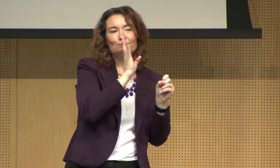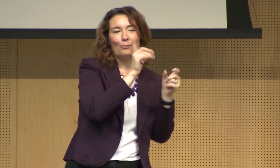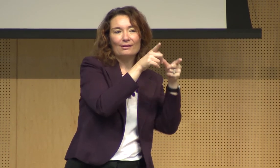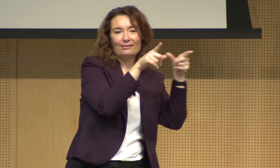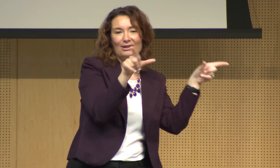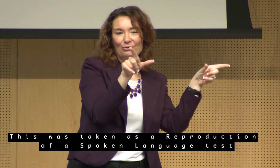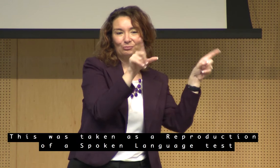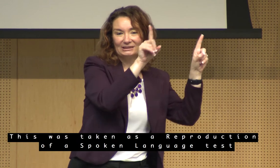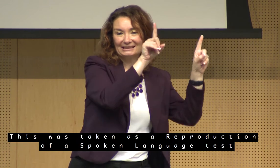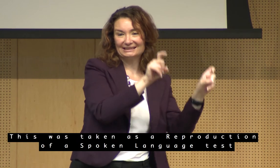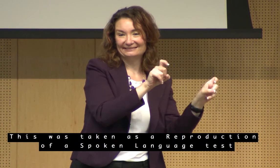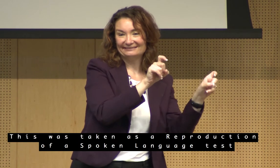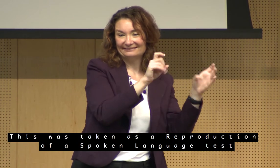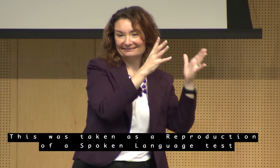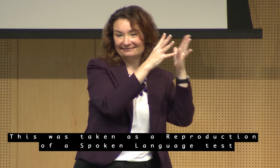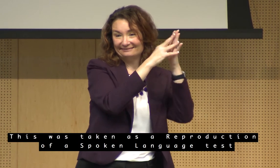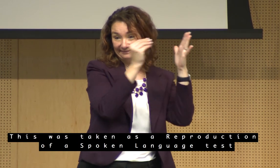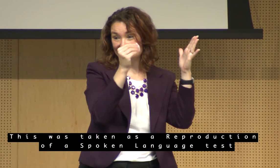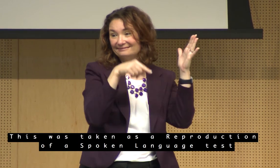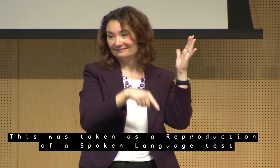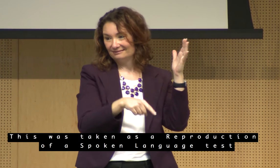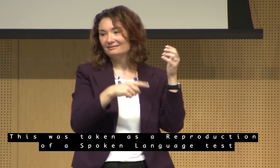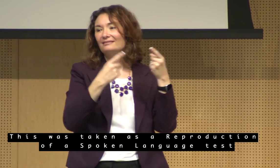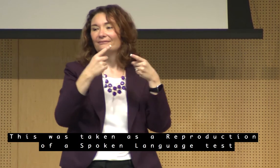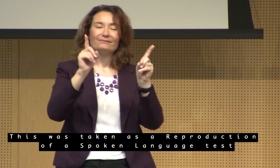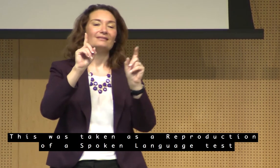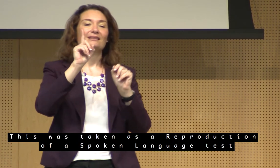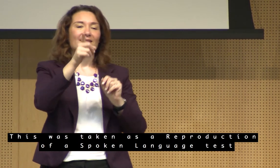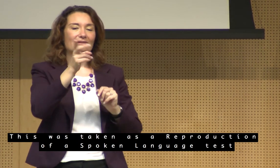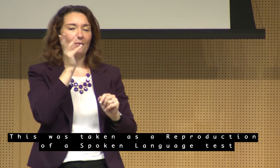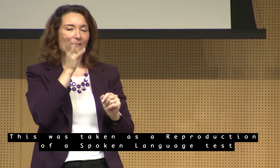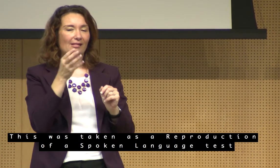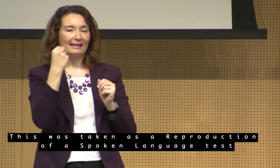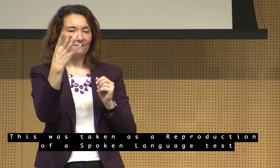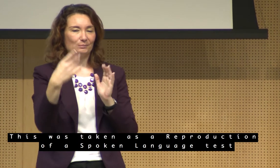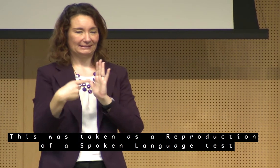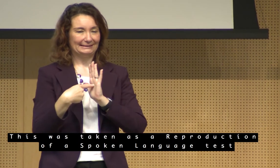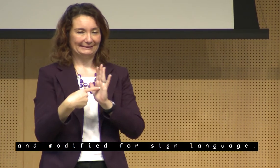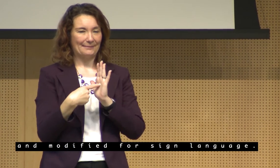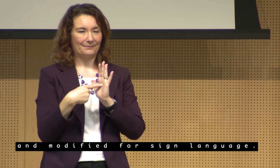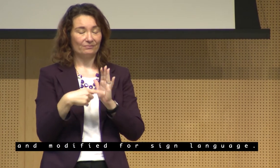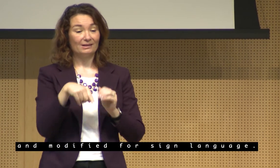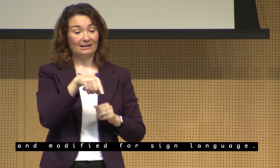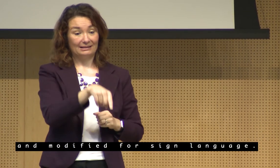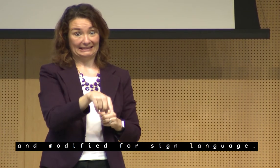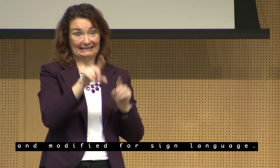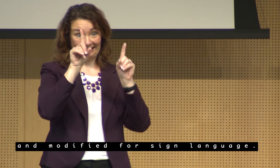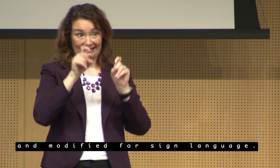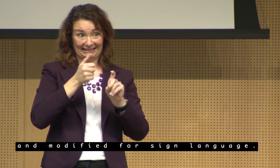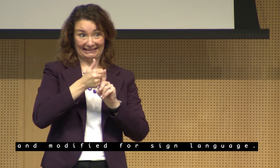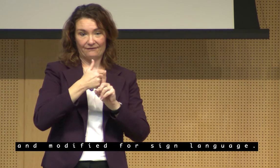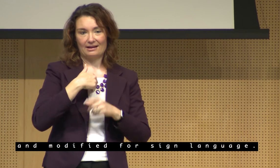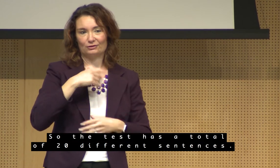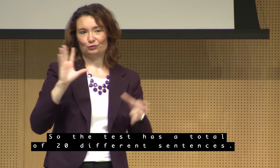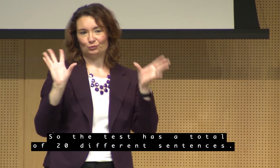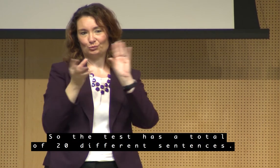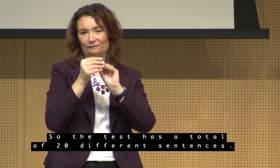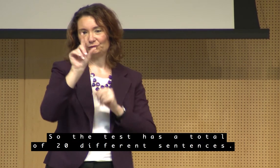This was taken as a reproduction of a spoken language test and modified for sign language. So the test has a total of